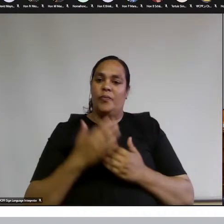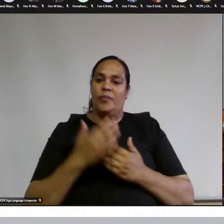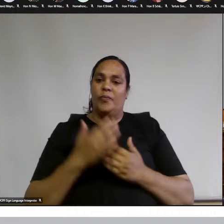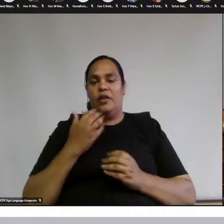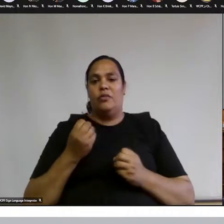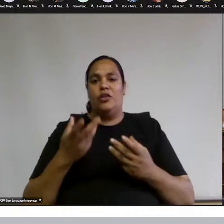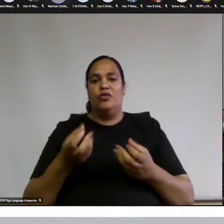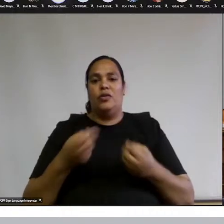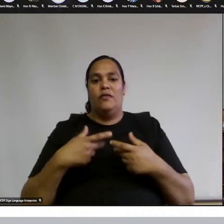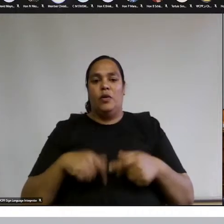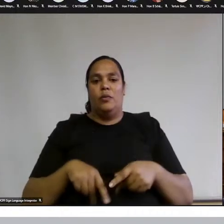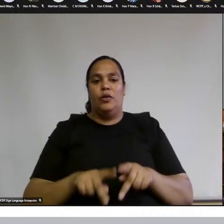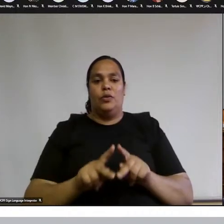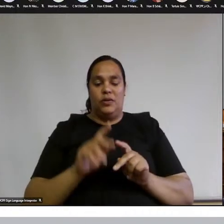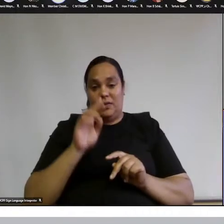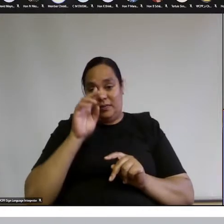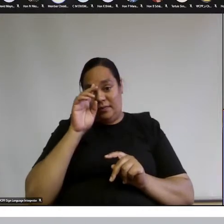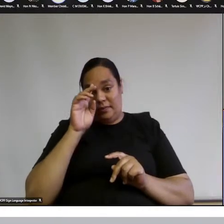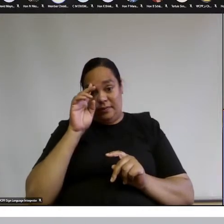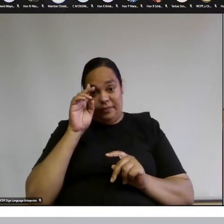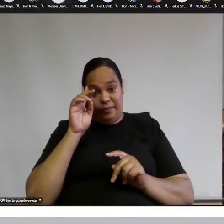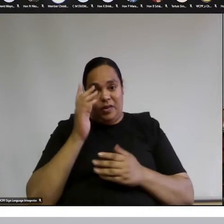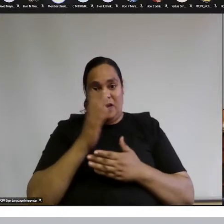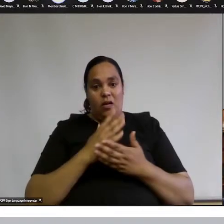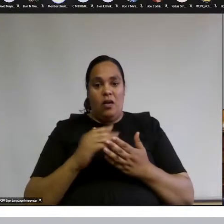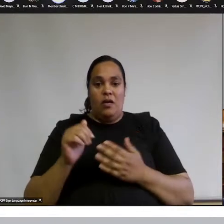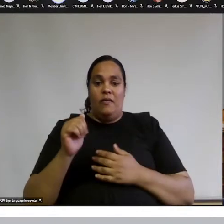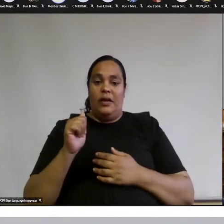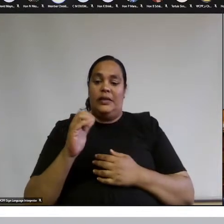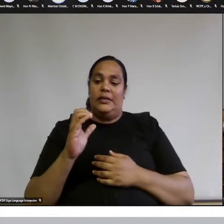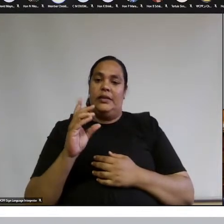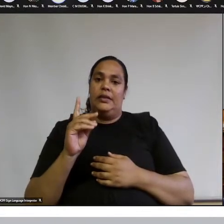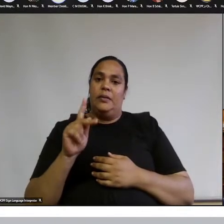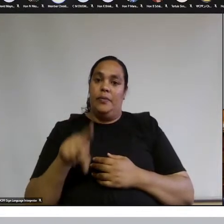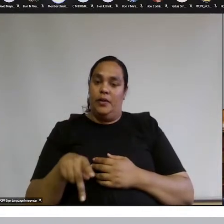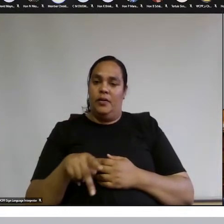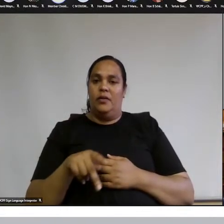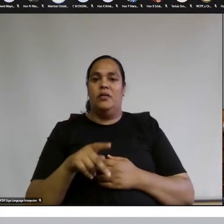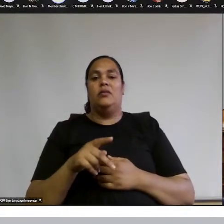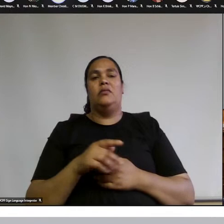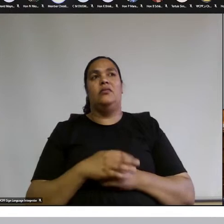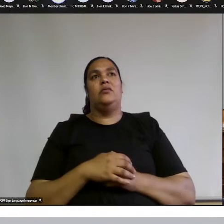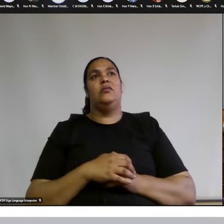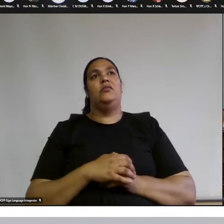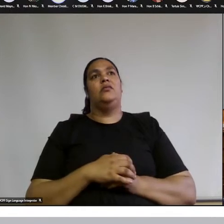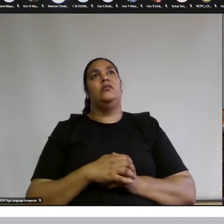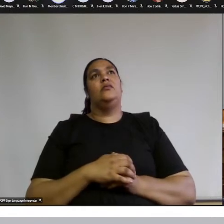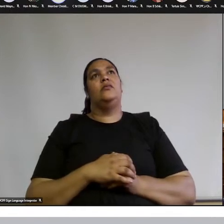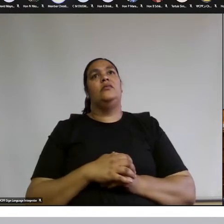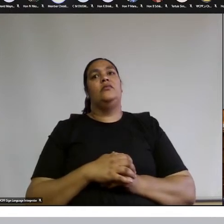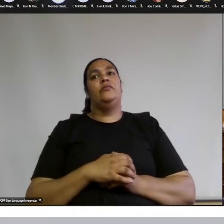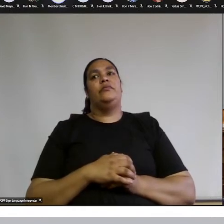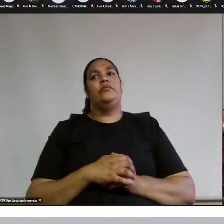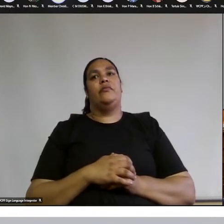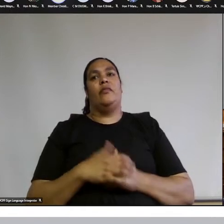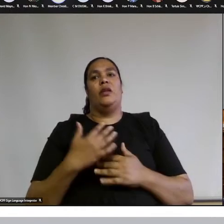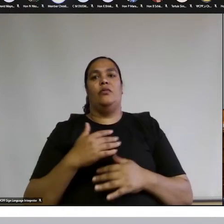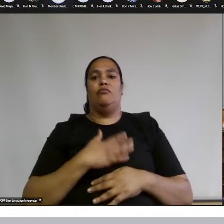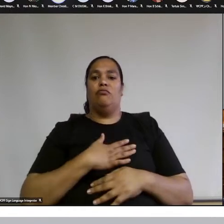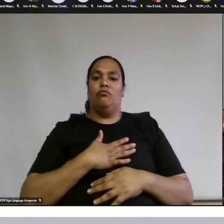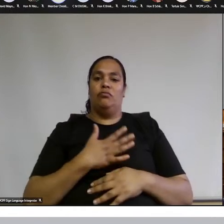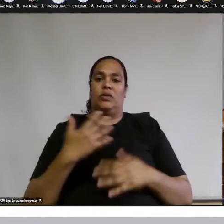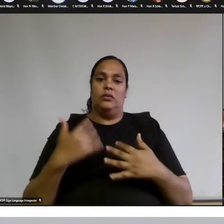this opportunity. On behalf of the ACDP, it is with deep sense of